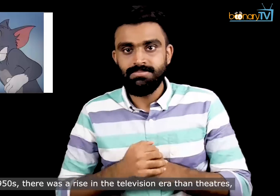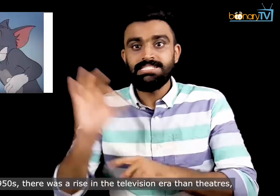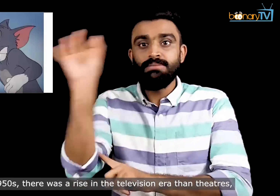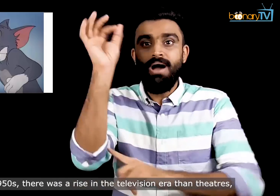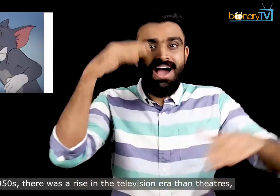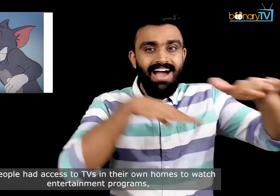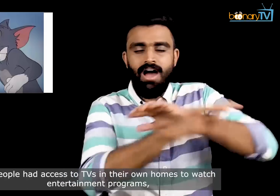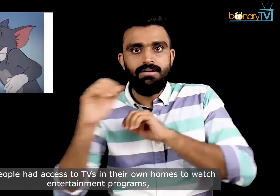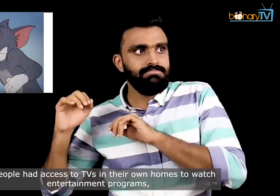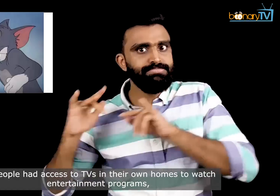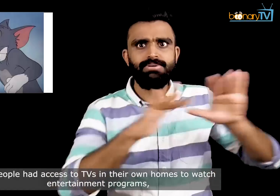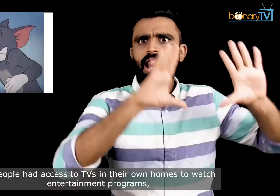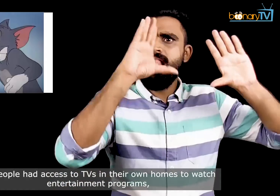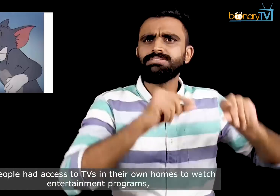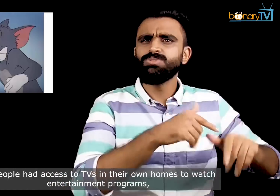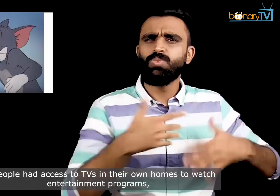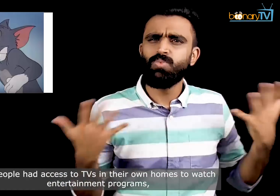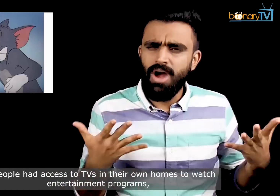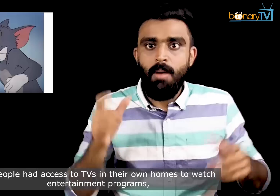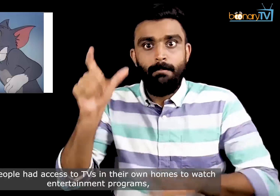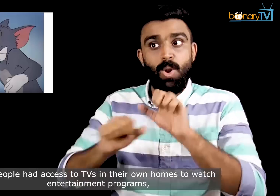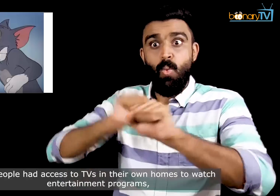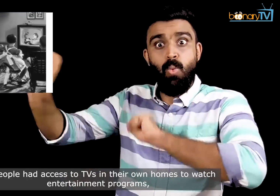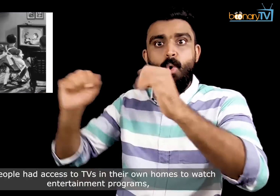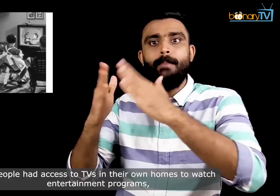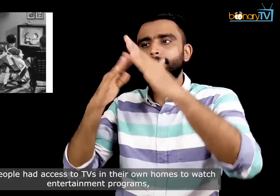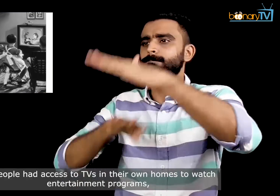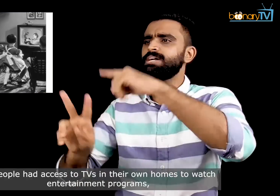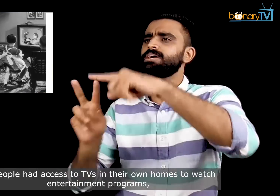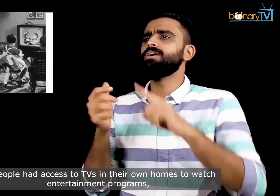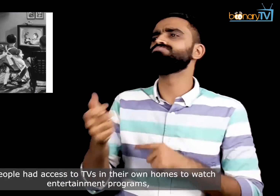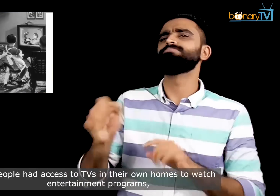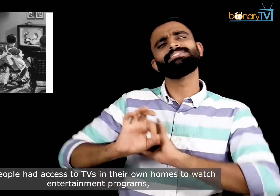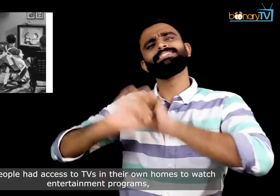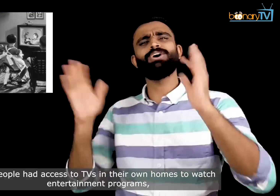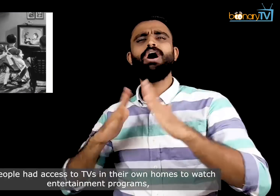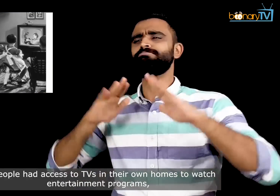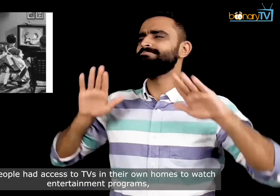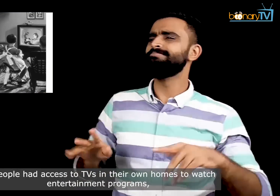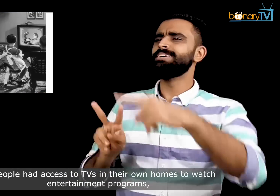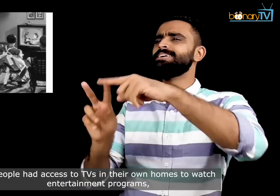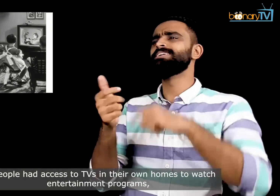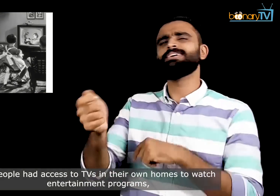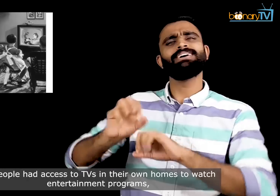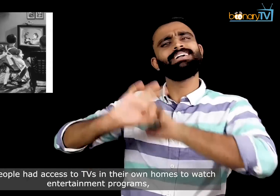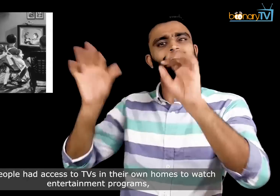theaters, as people had access to TVs in their own homes to watch